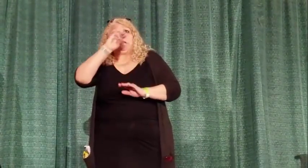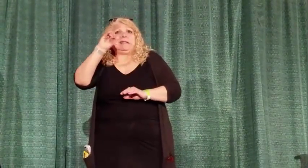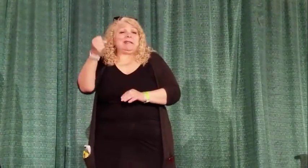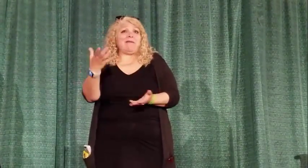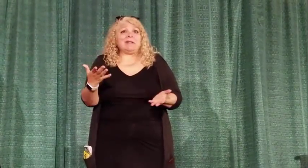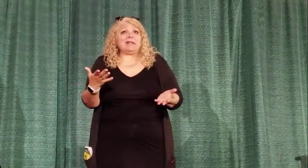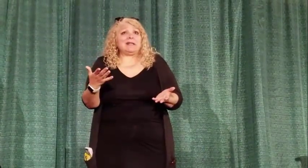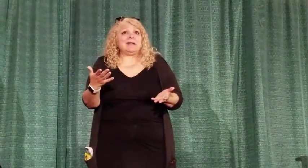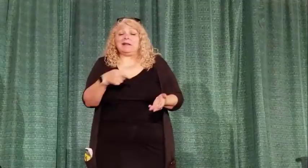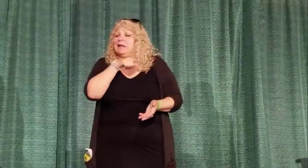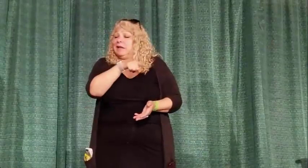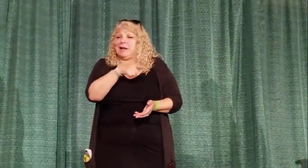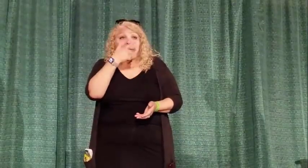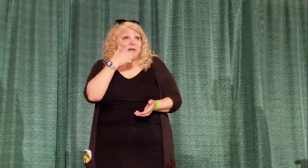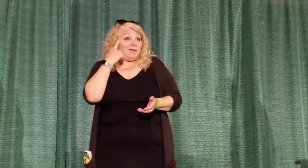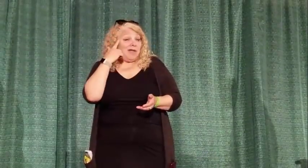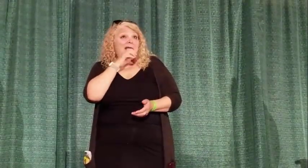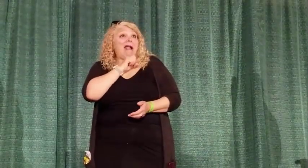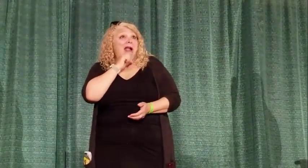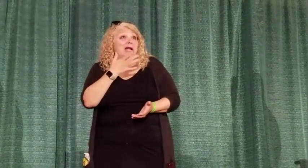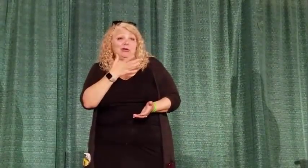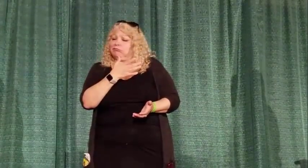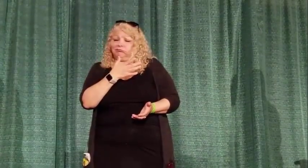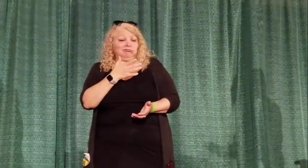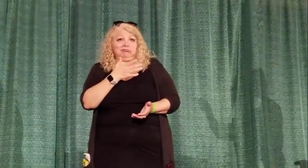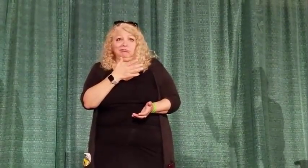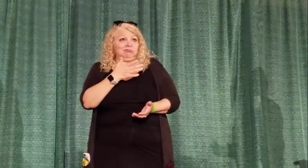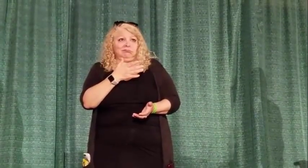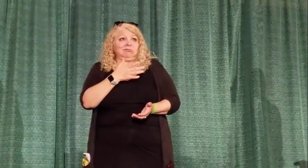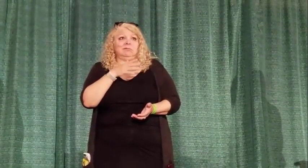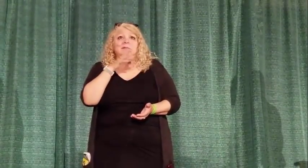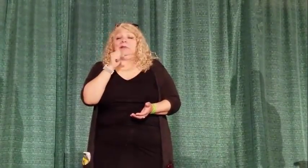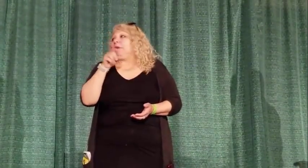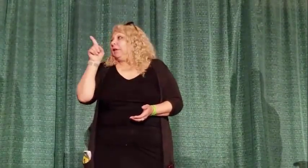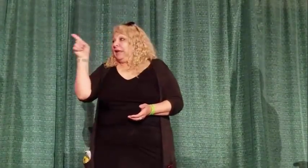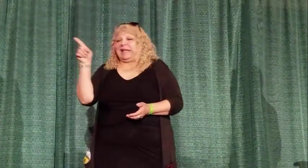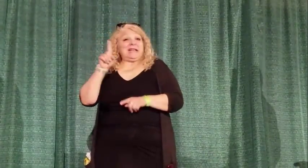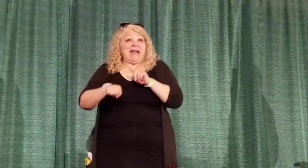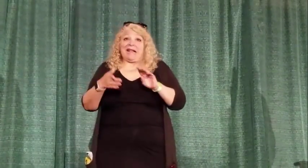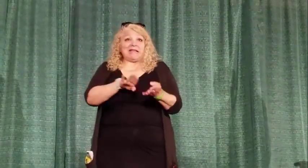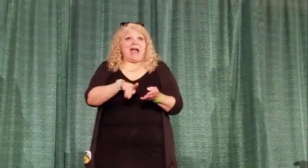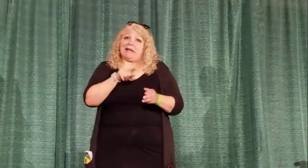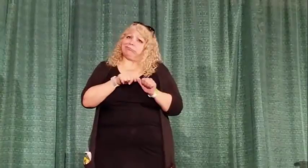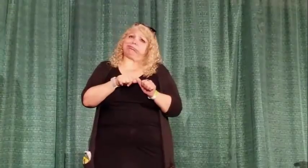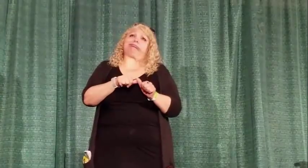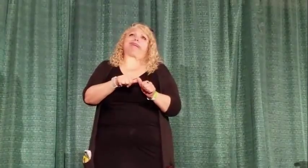aging. These diseases don't have to happen. You can't even get these people to die.